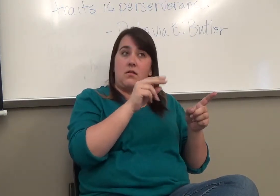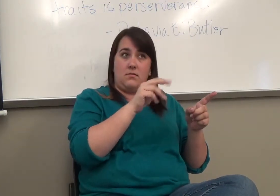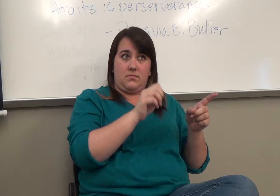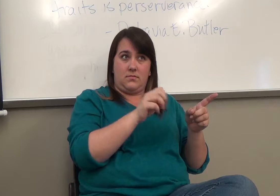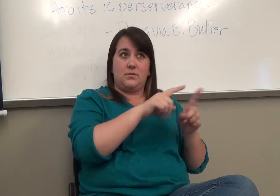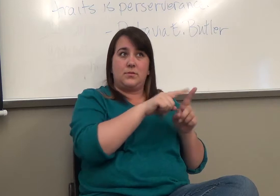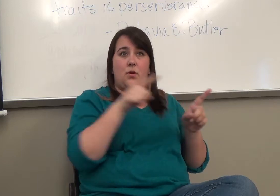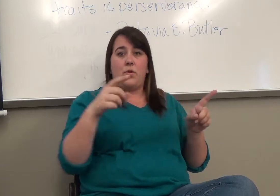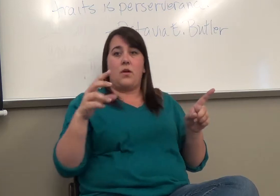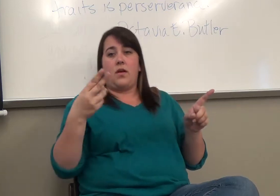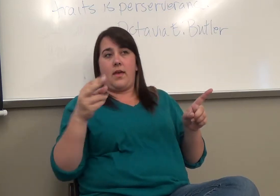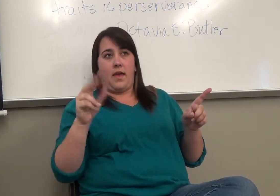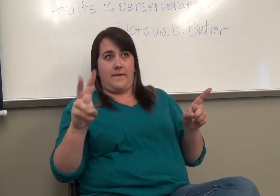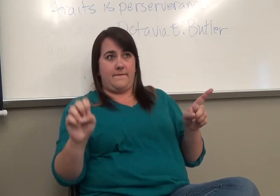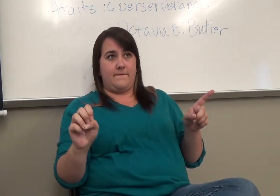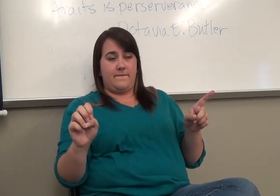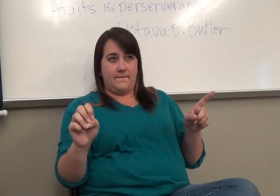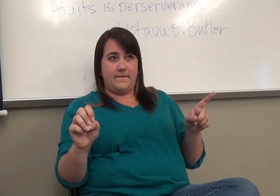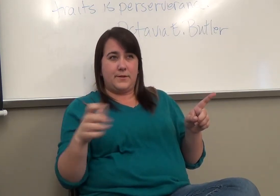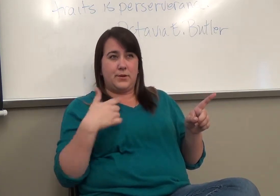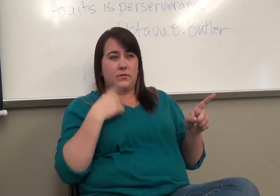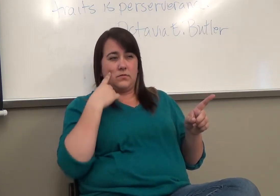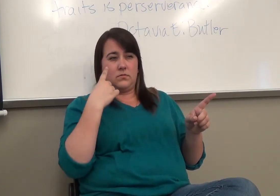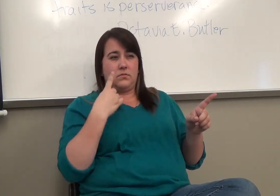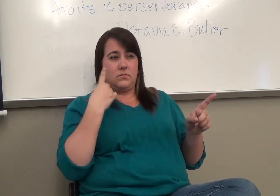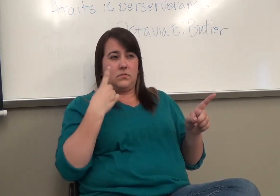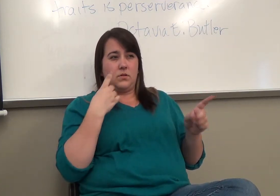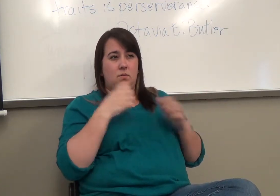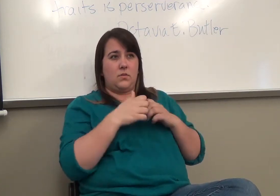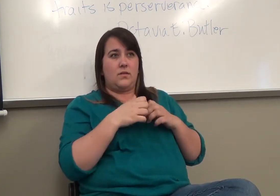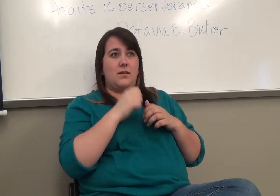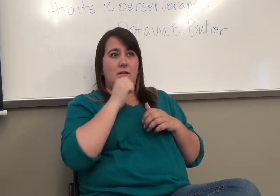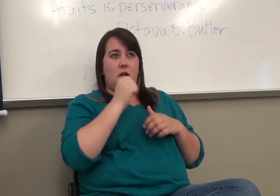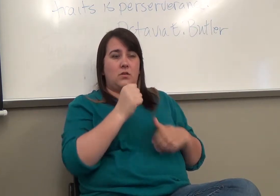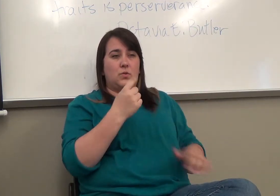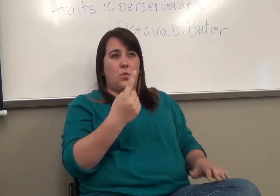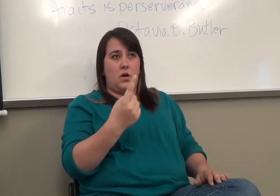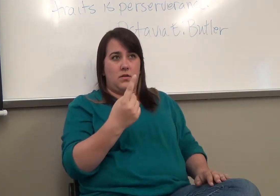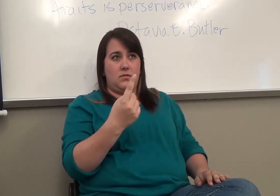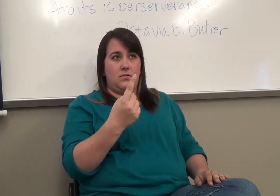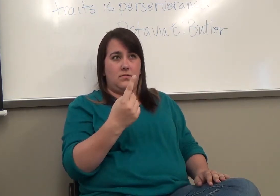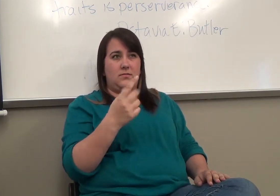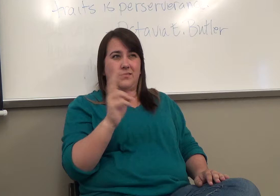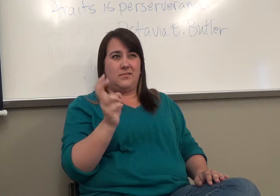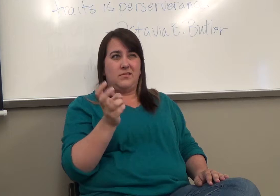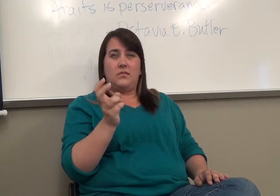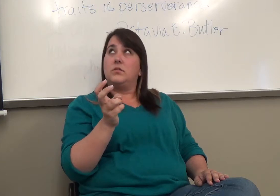And to do that, you have to kind of think in terms of not one. So what should this be?